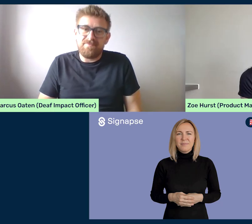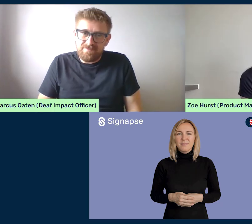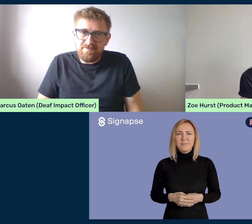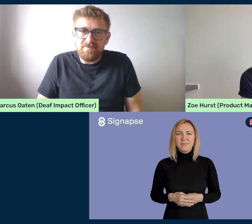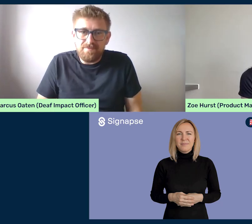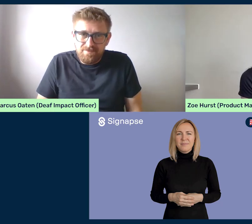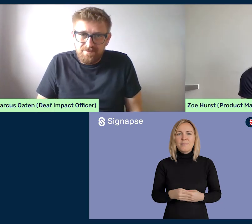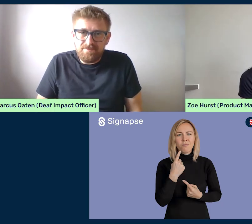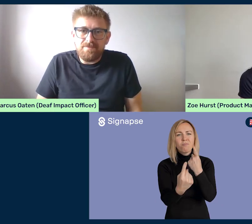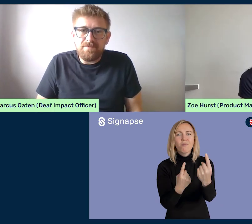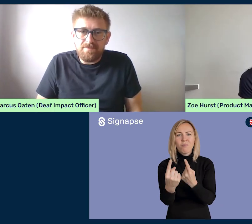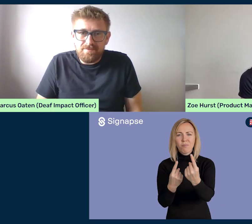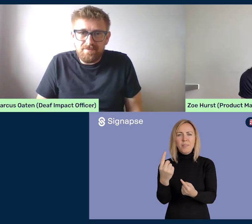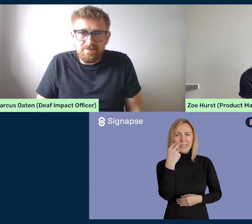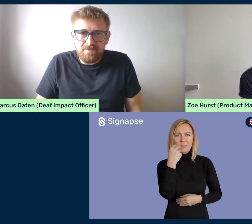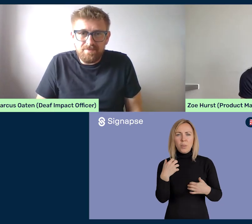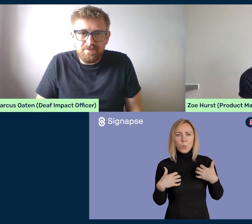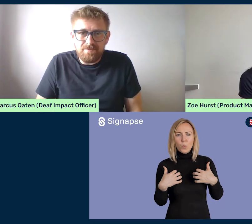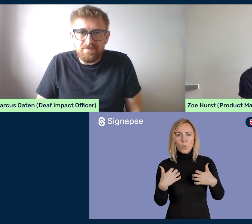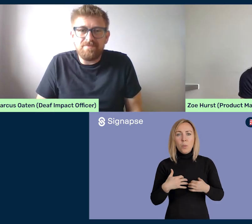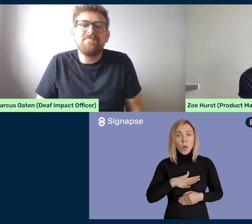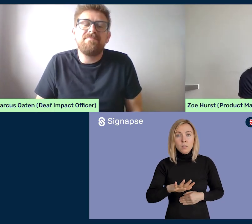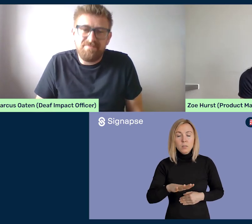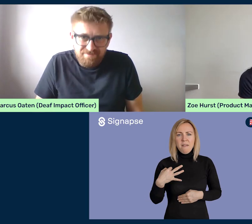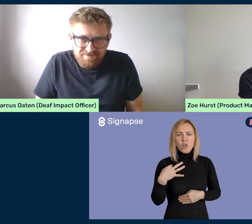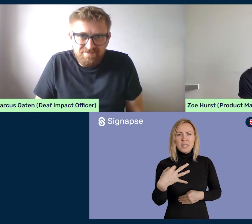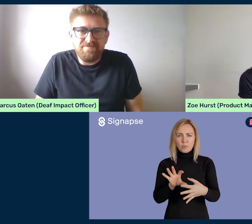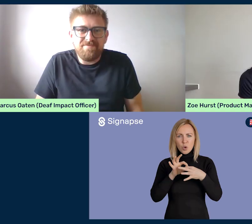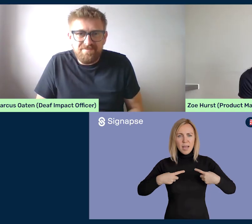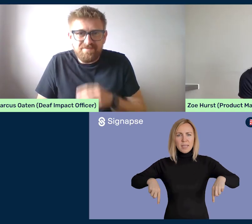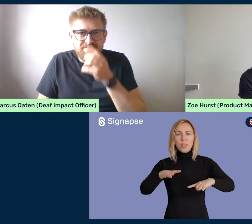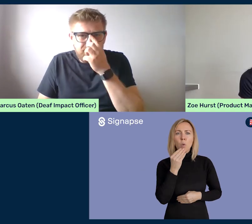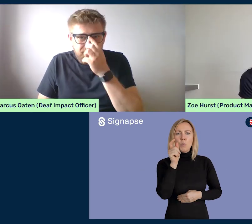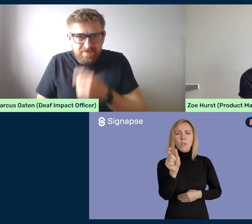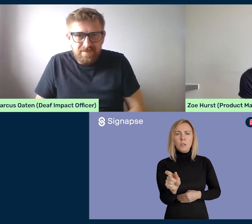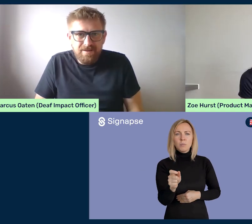sessions, please contact Marcus, because we would absolutely love to have you on board.